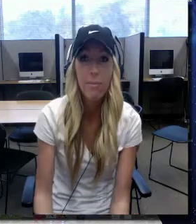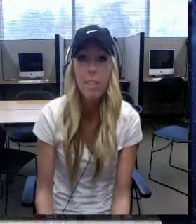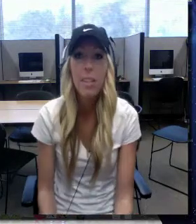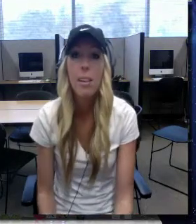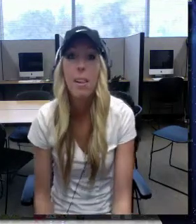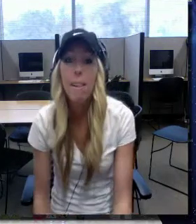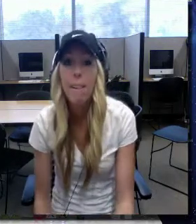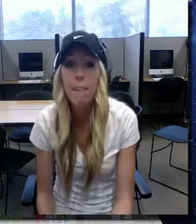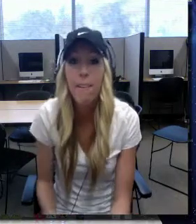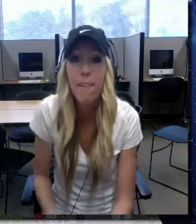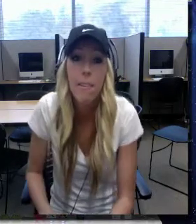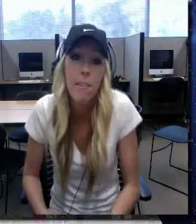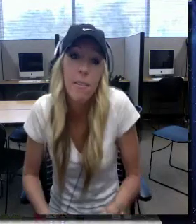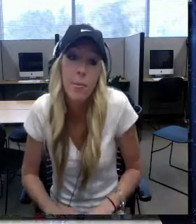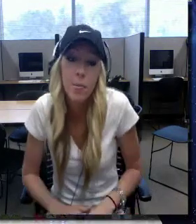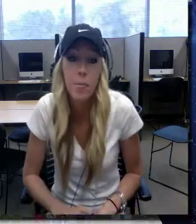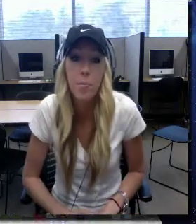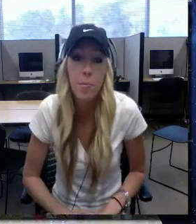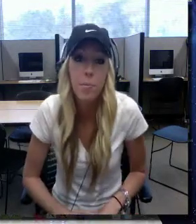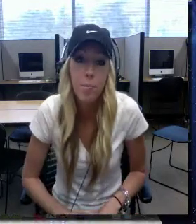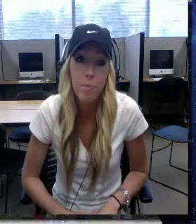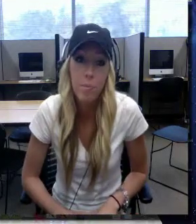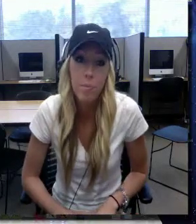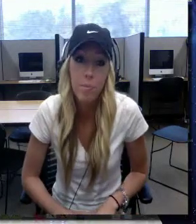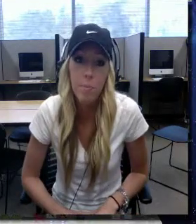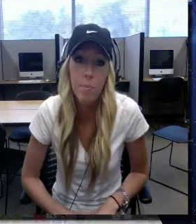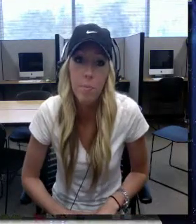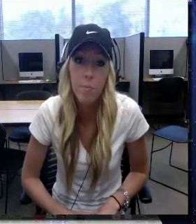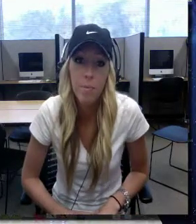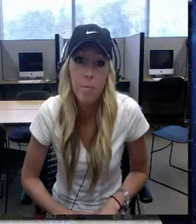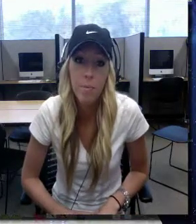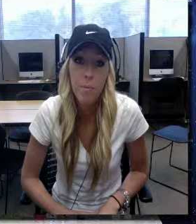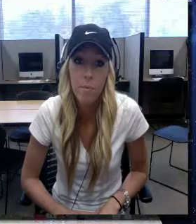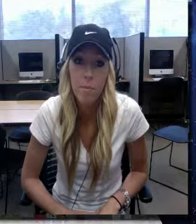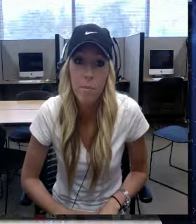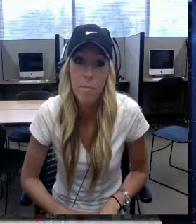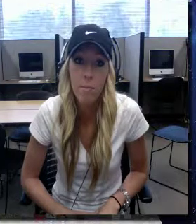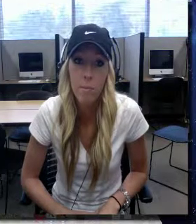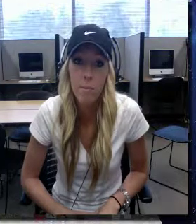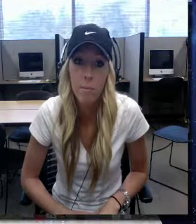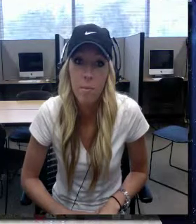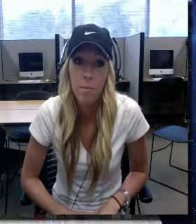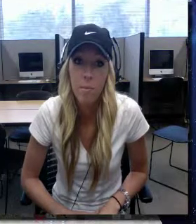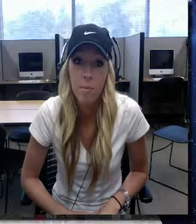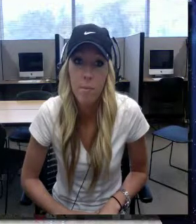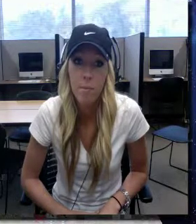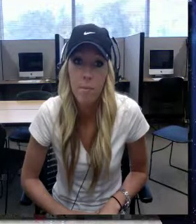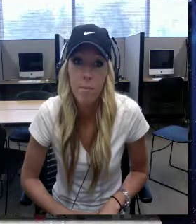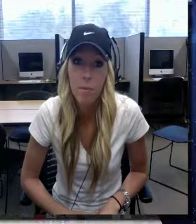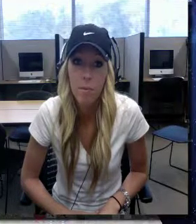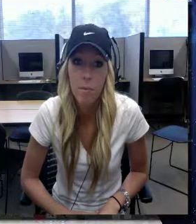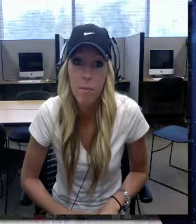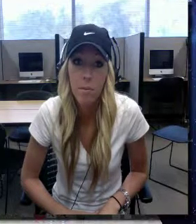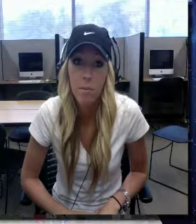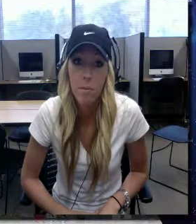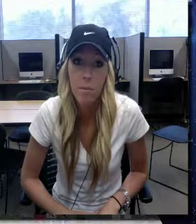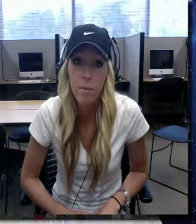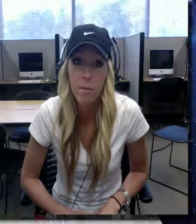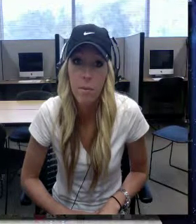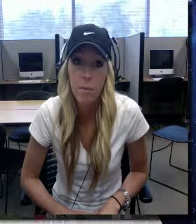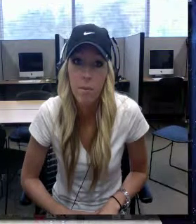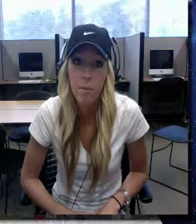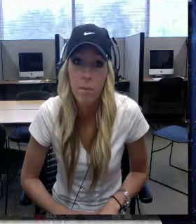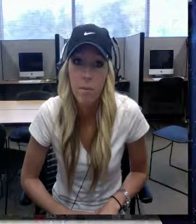Coming back from Catalina, if the wind is the same, then it's a beautiful run back to San Diego. A